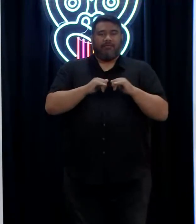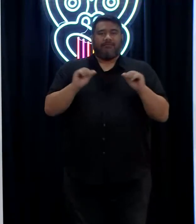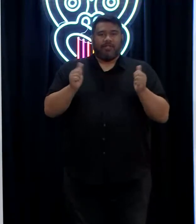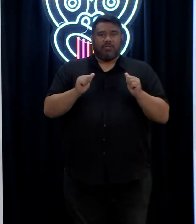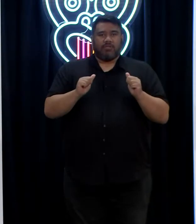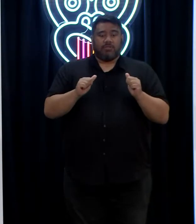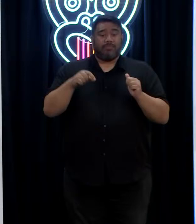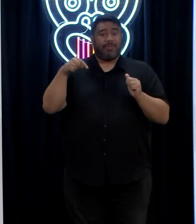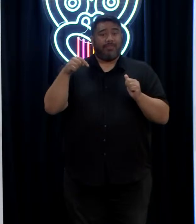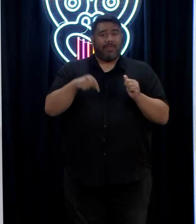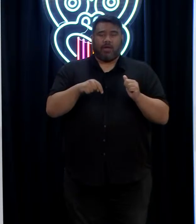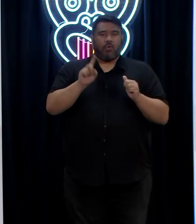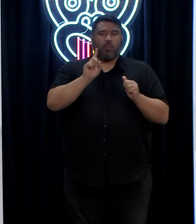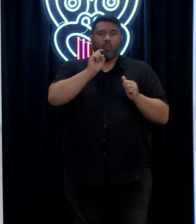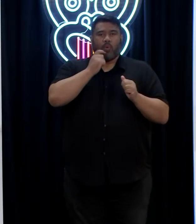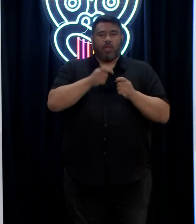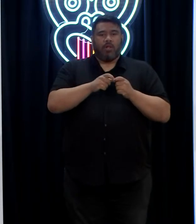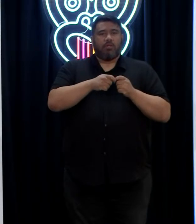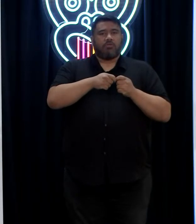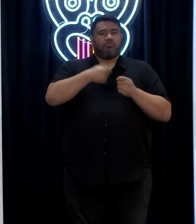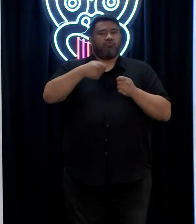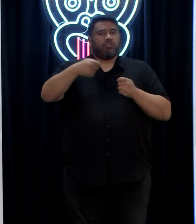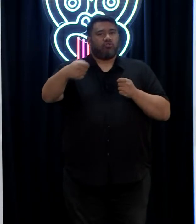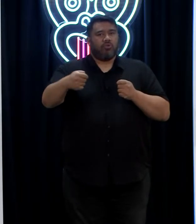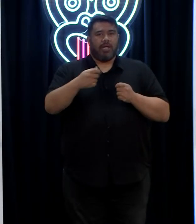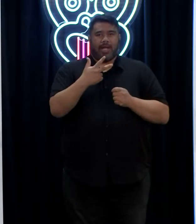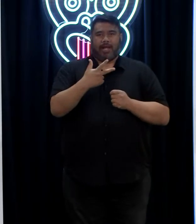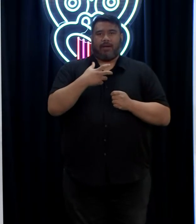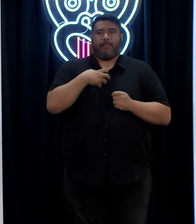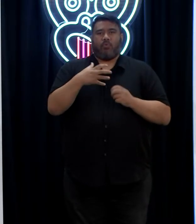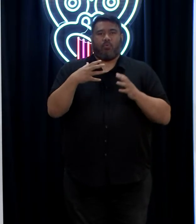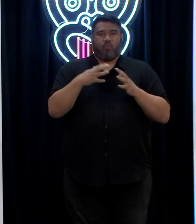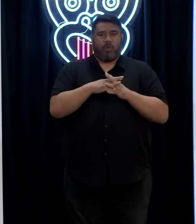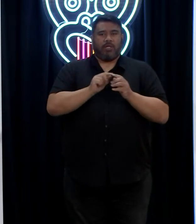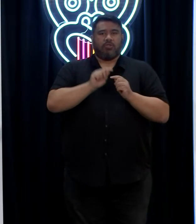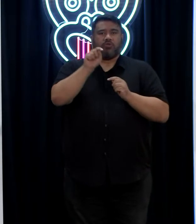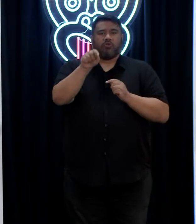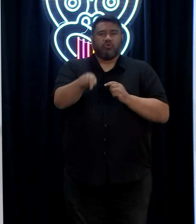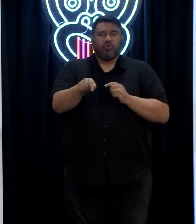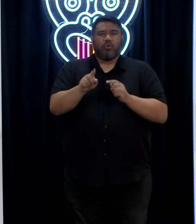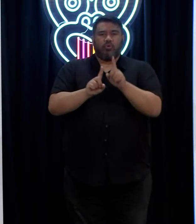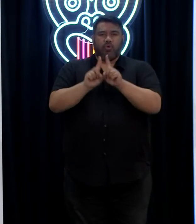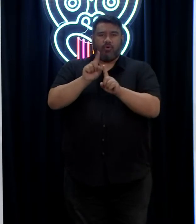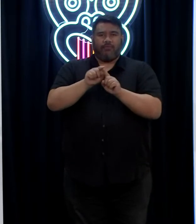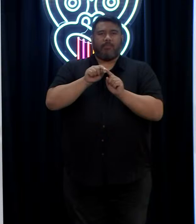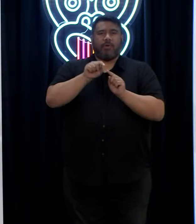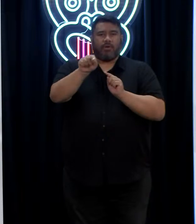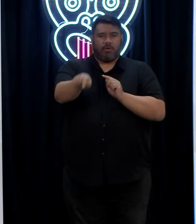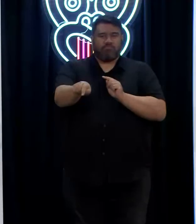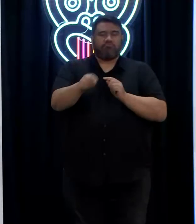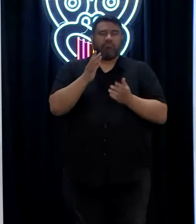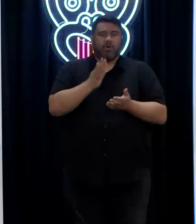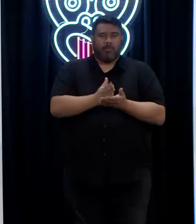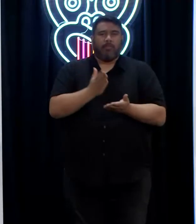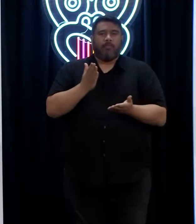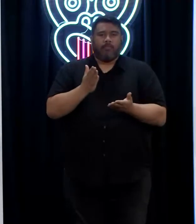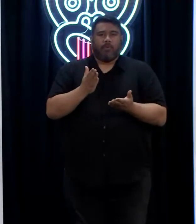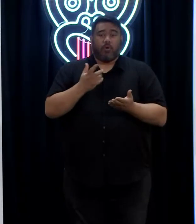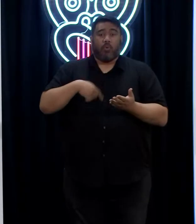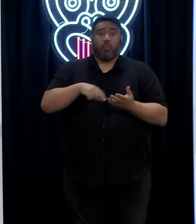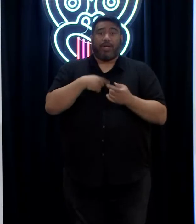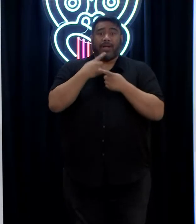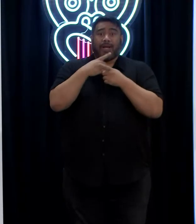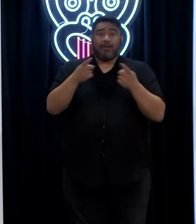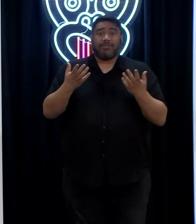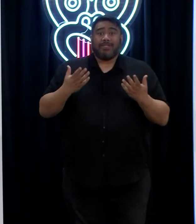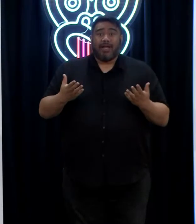further 8 weeks, and this will be reviewed again in mid to late November. We're announcing this today so that people in Australia